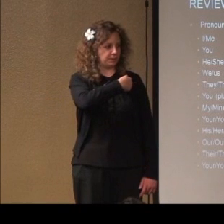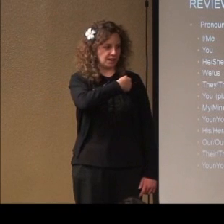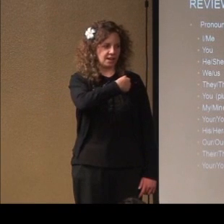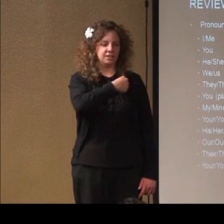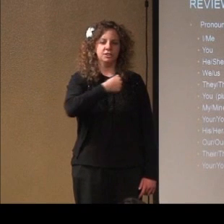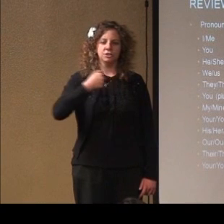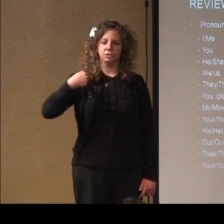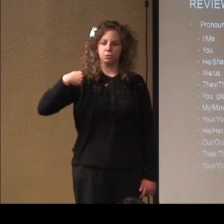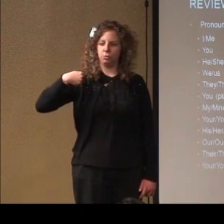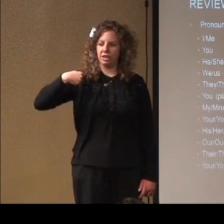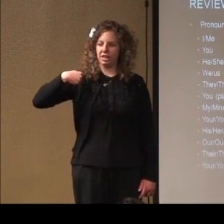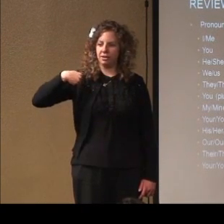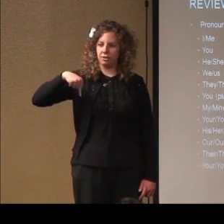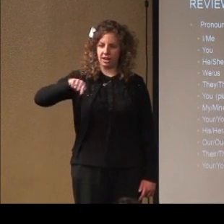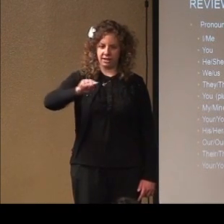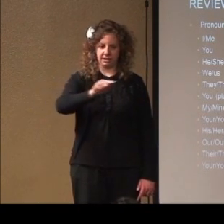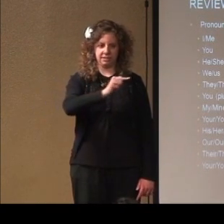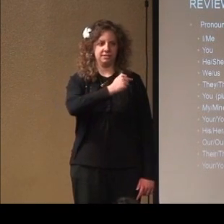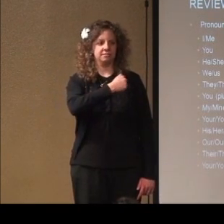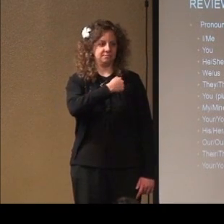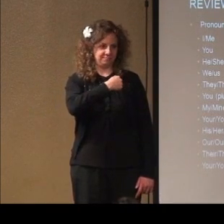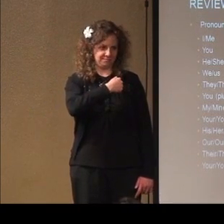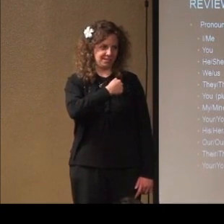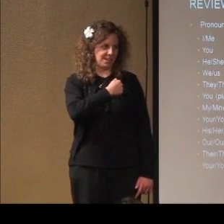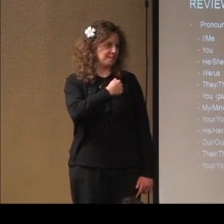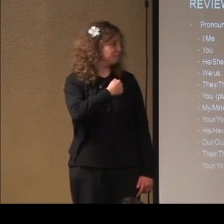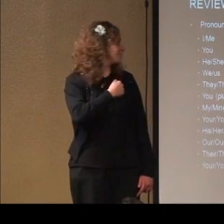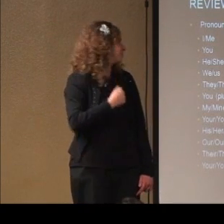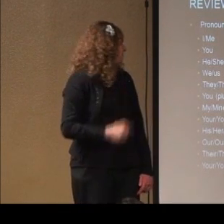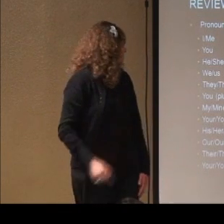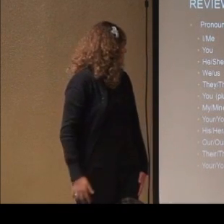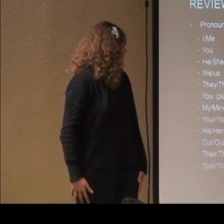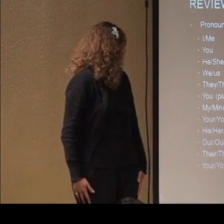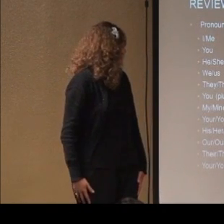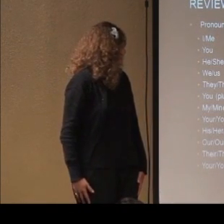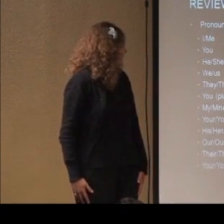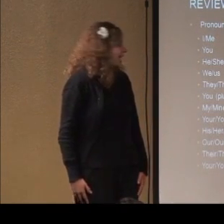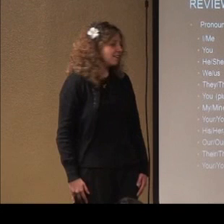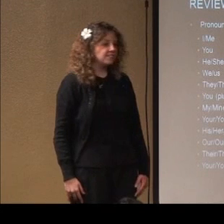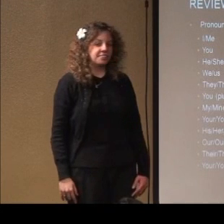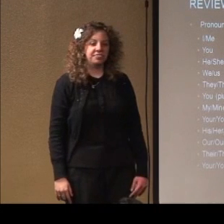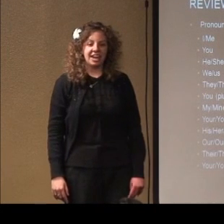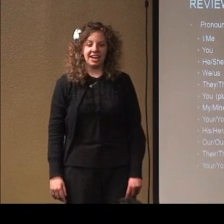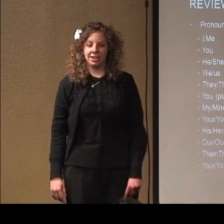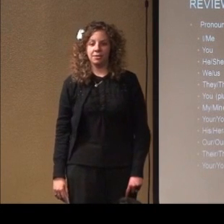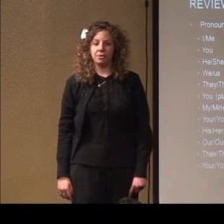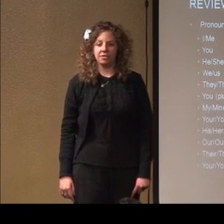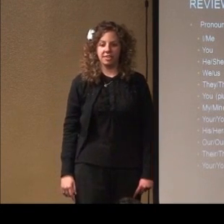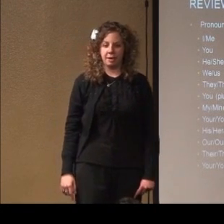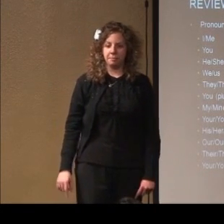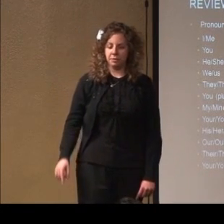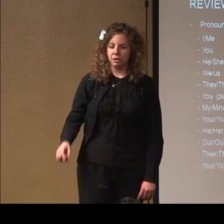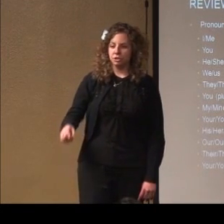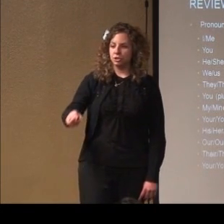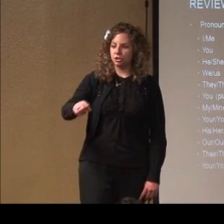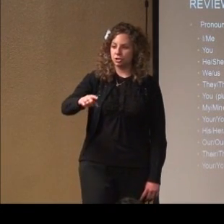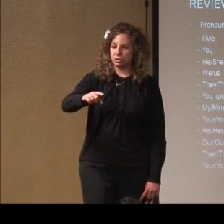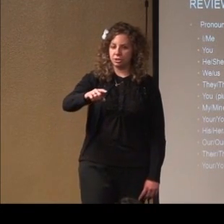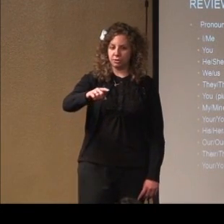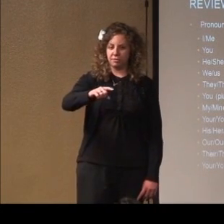yeah. So we or us, okay? Then we have they or them. So you're just going to